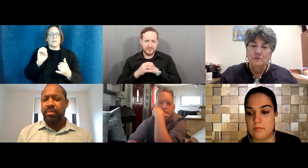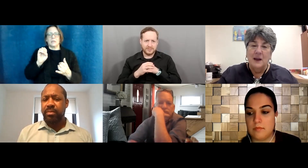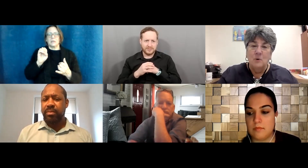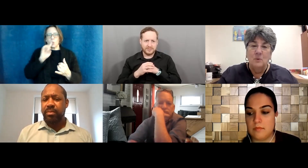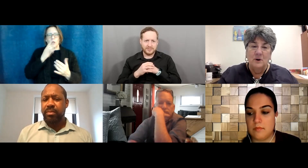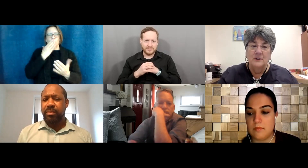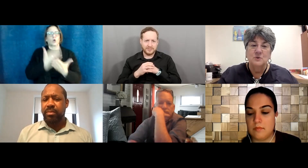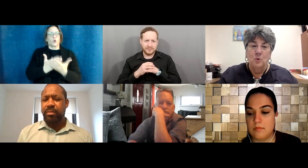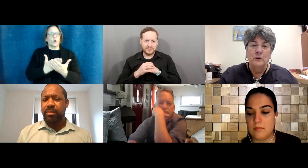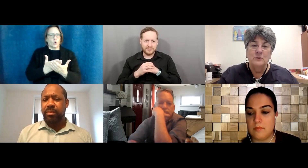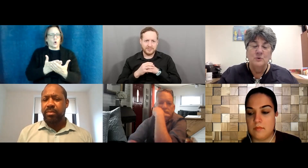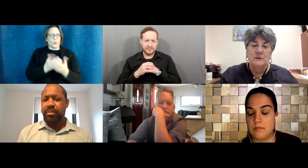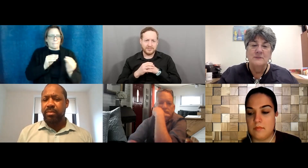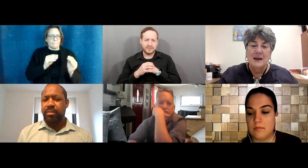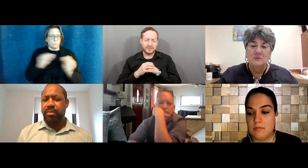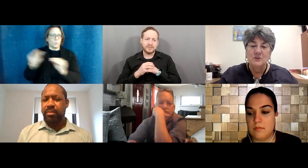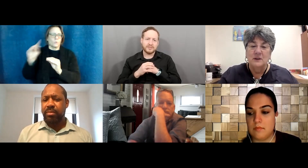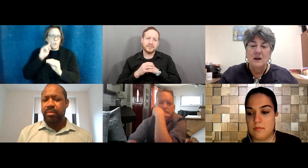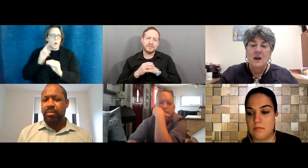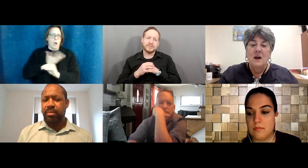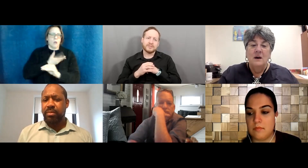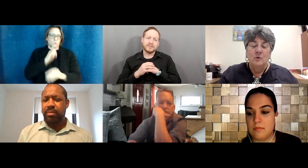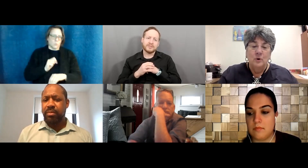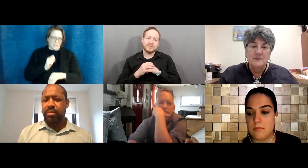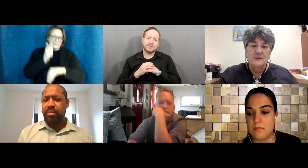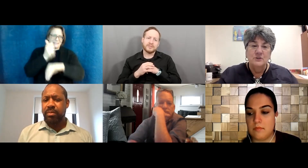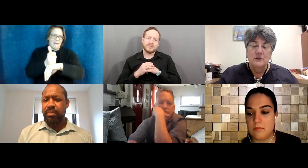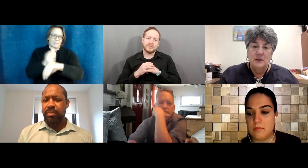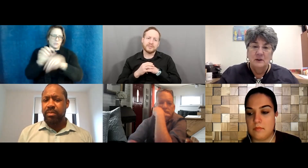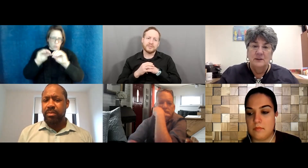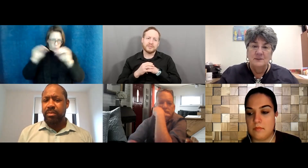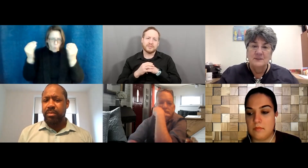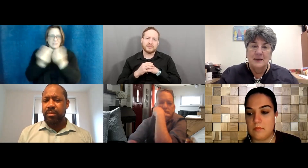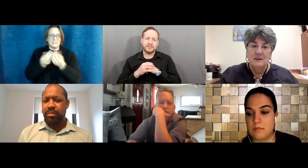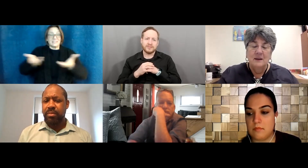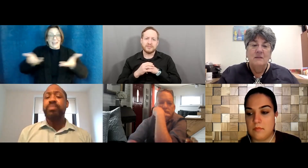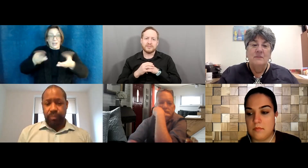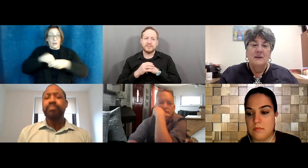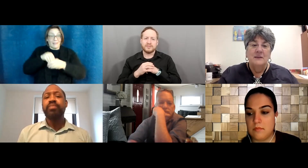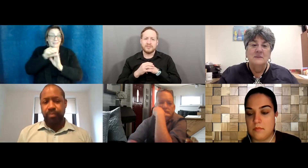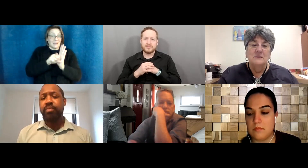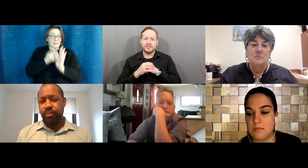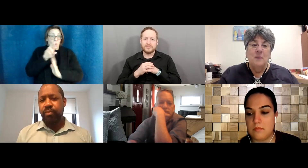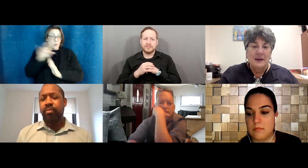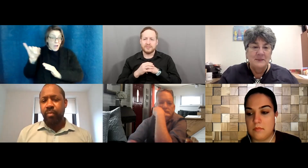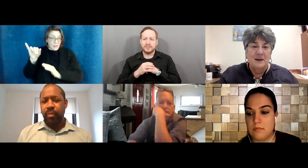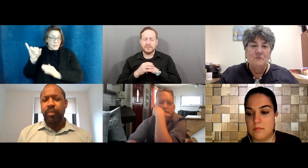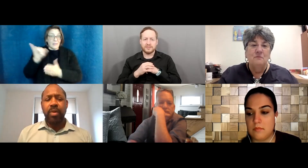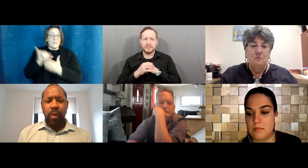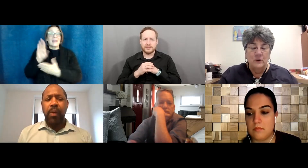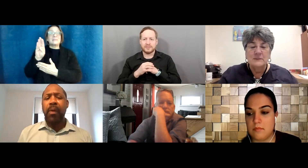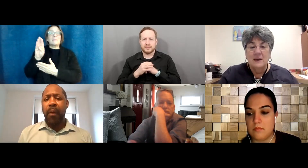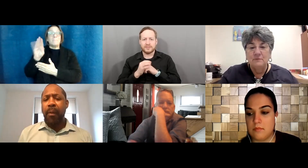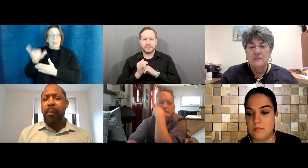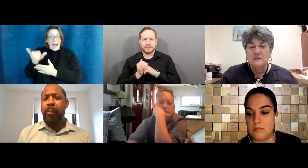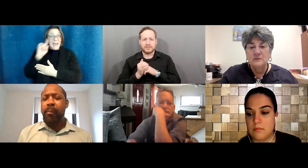move on our part to work toward establishing an organization here in the state that is by deaf